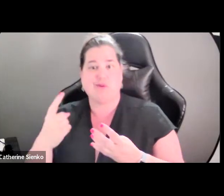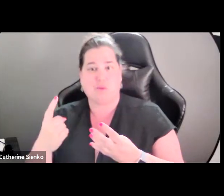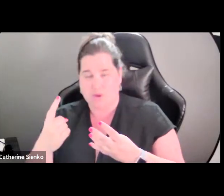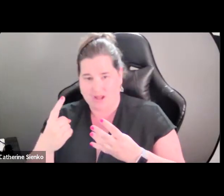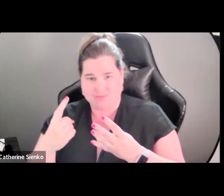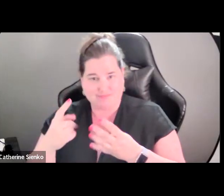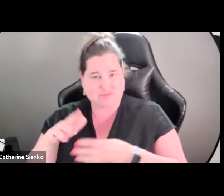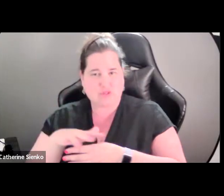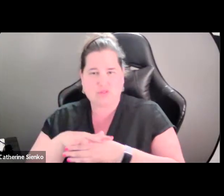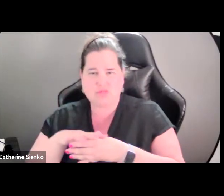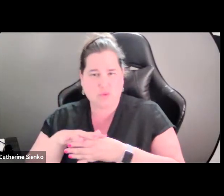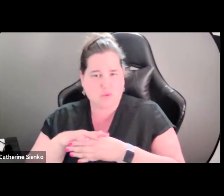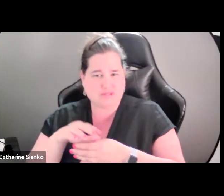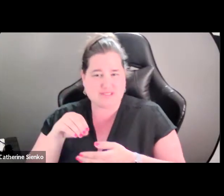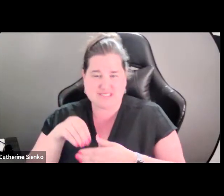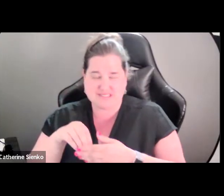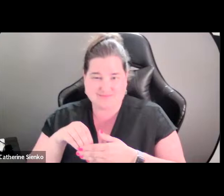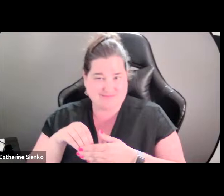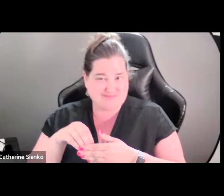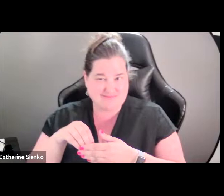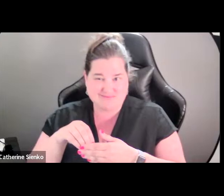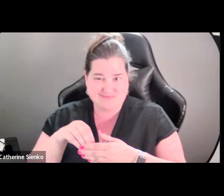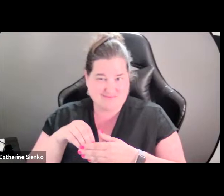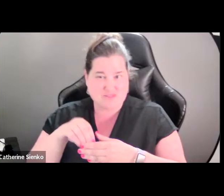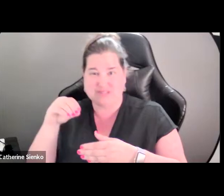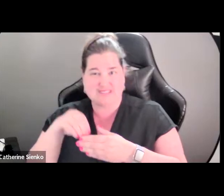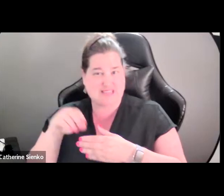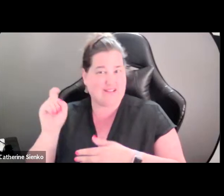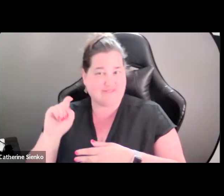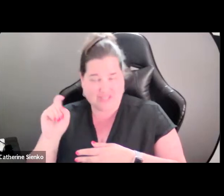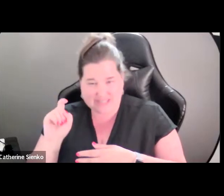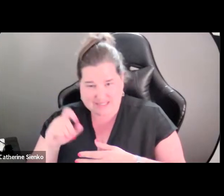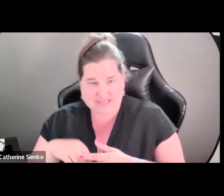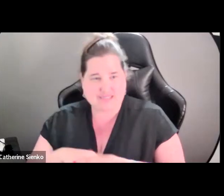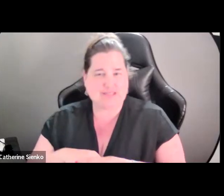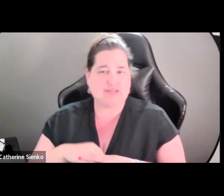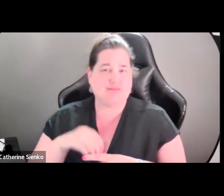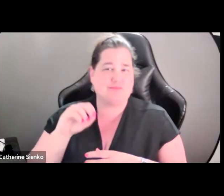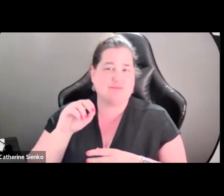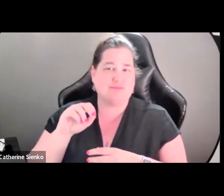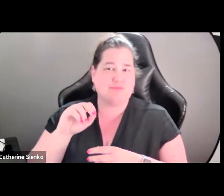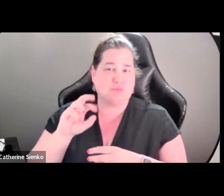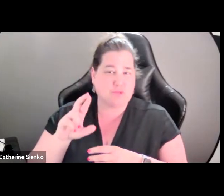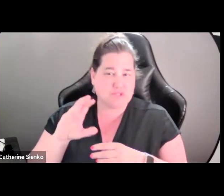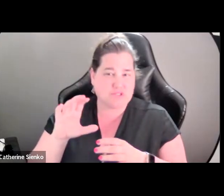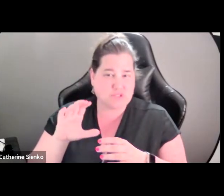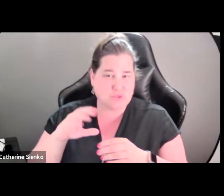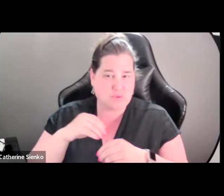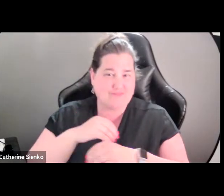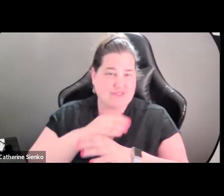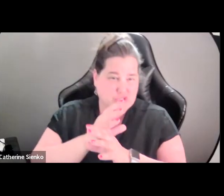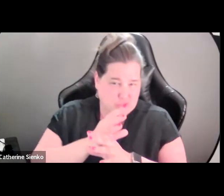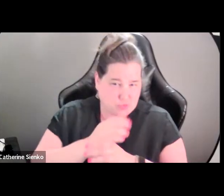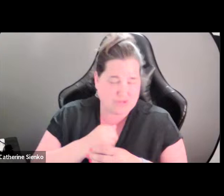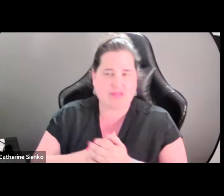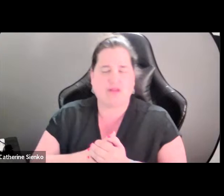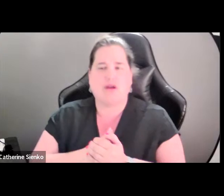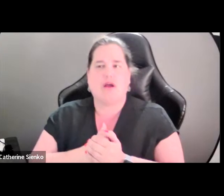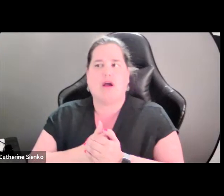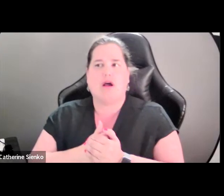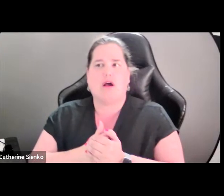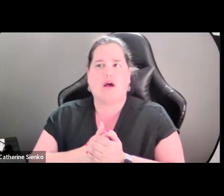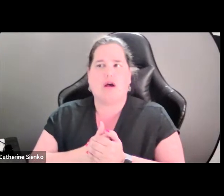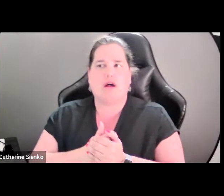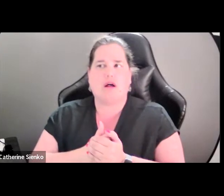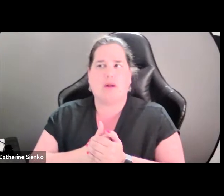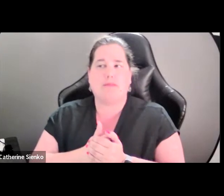Will we be meeting in person in Phoenix and then choosing one location outside of the Phoenix area?